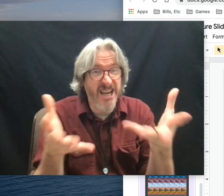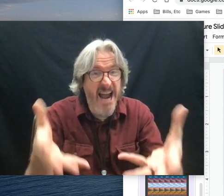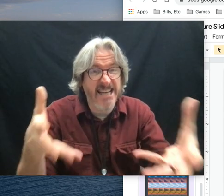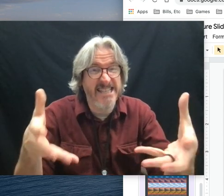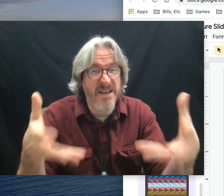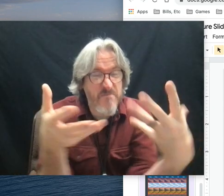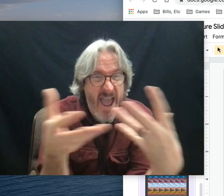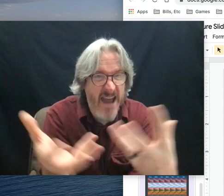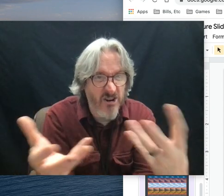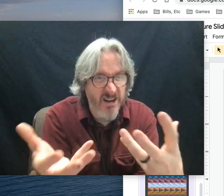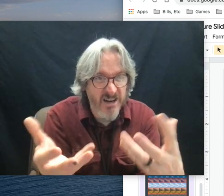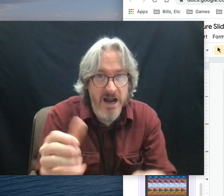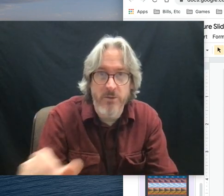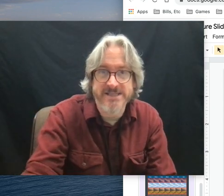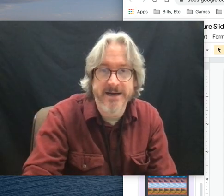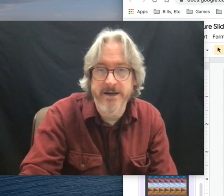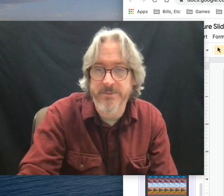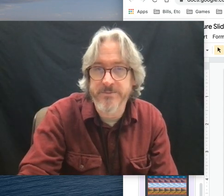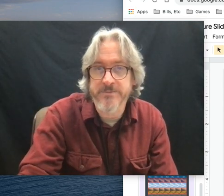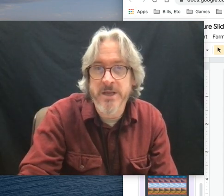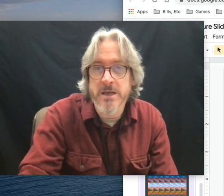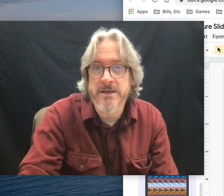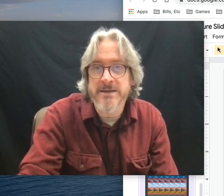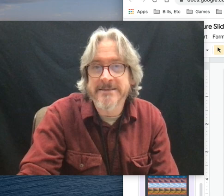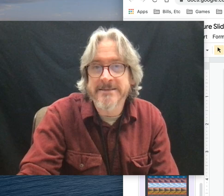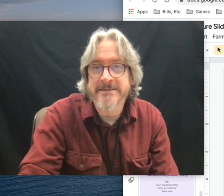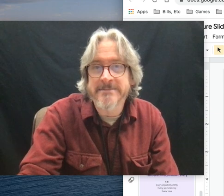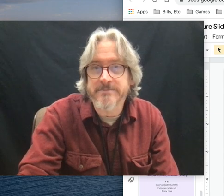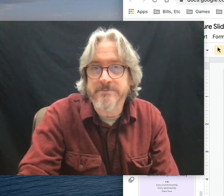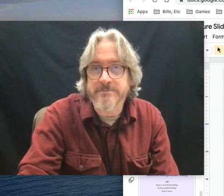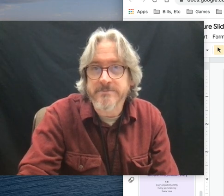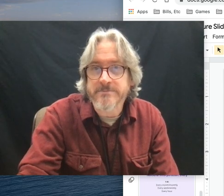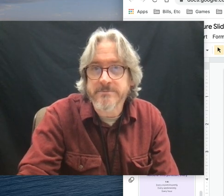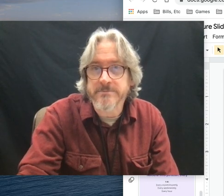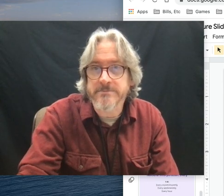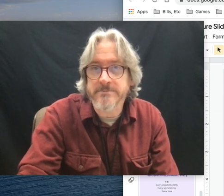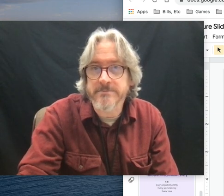4, 4, 4, 5, 5, 5, 5, 5. You can kind of see the pattern, how we set it up.